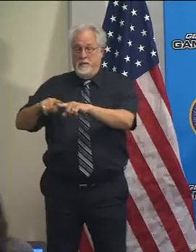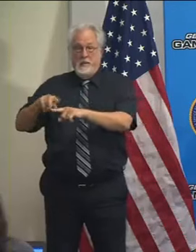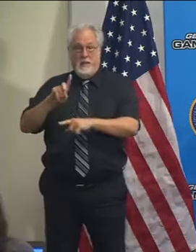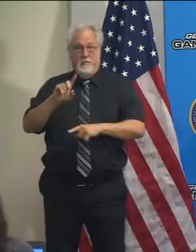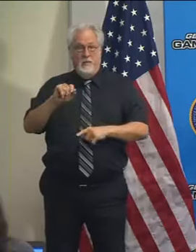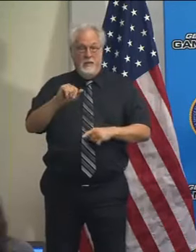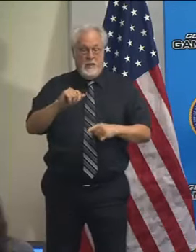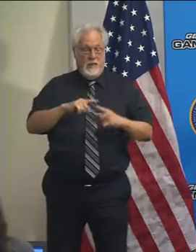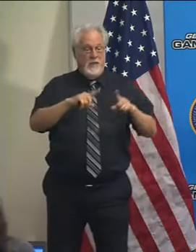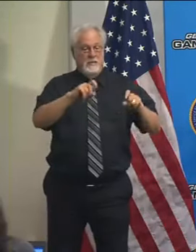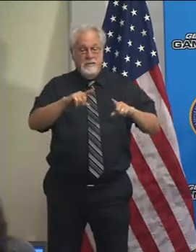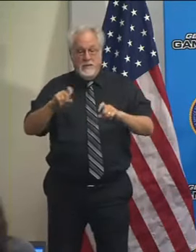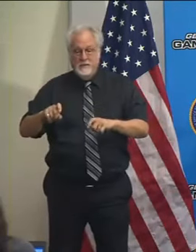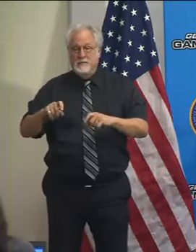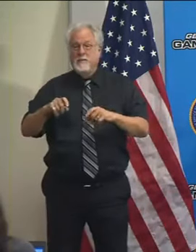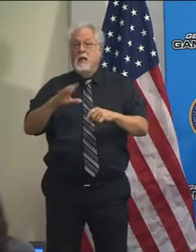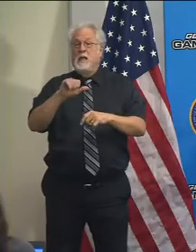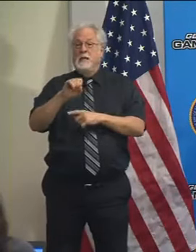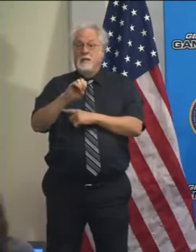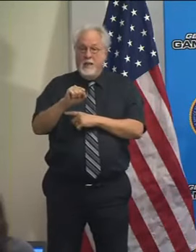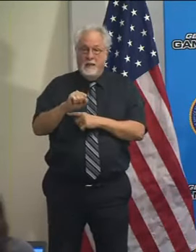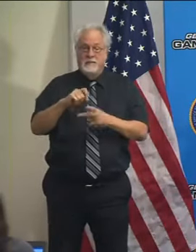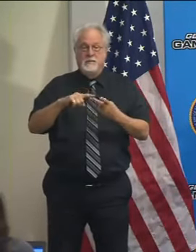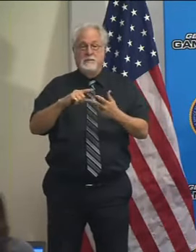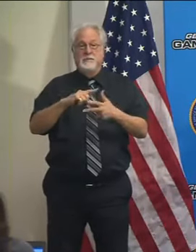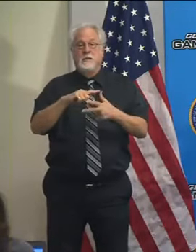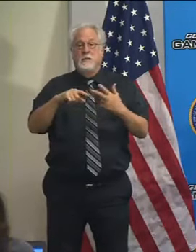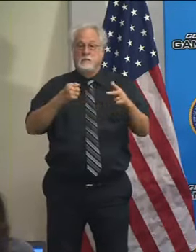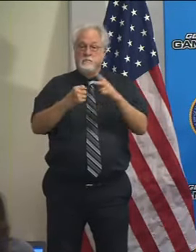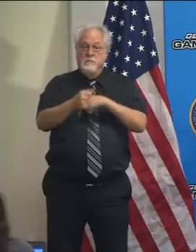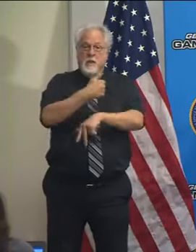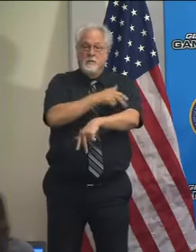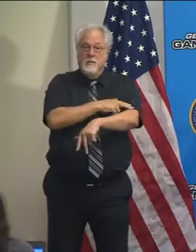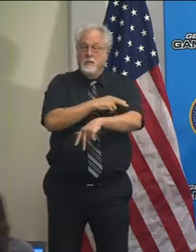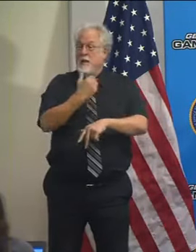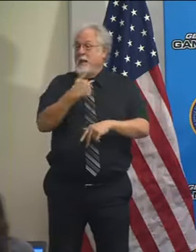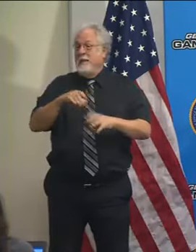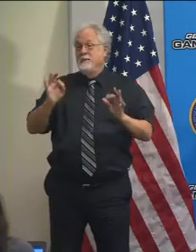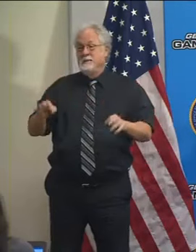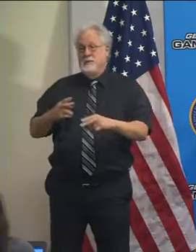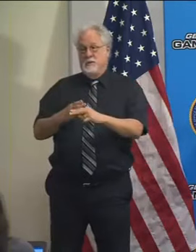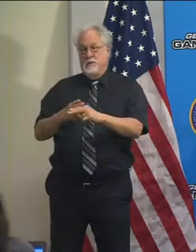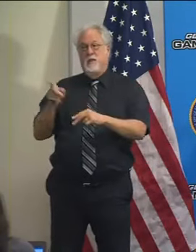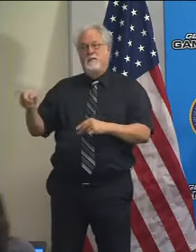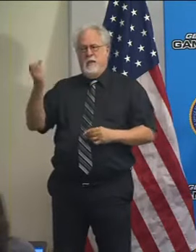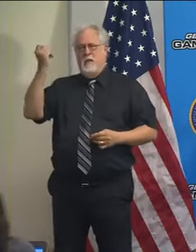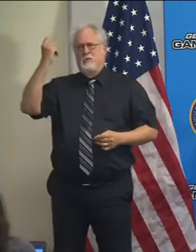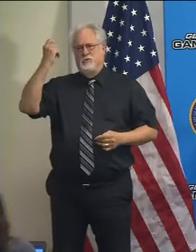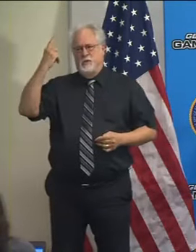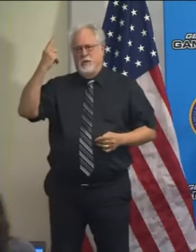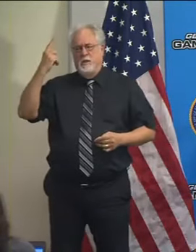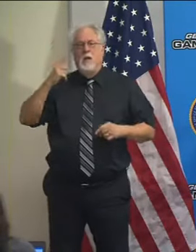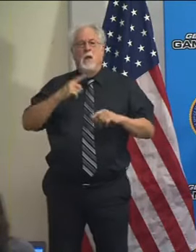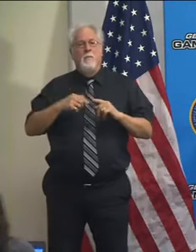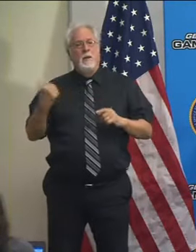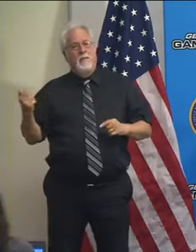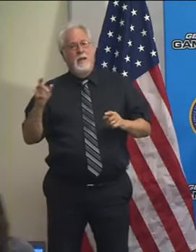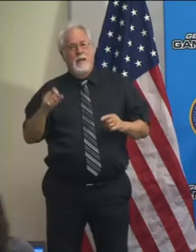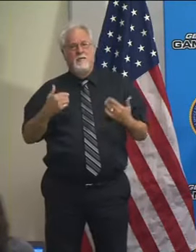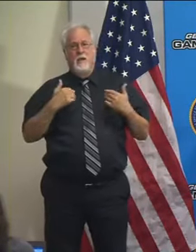our tests, our cases, our hospitalizations, and so forth, that any such decision is tentative, and they certainly understand that. But they have